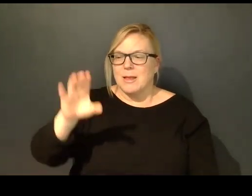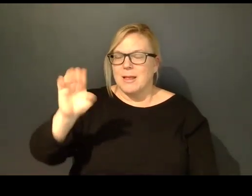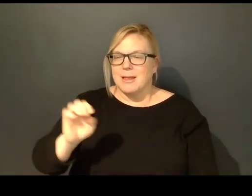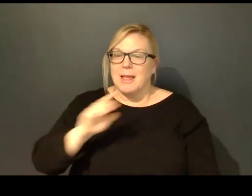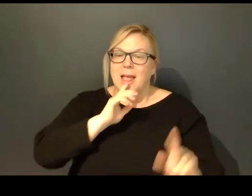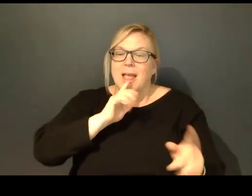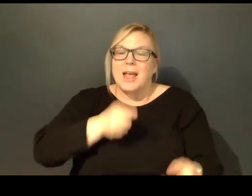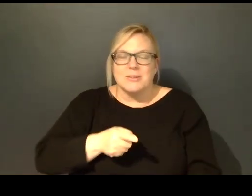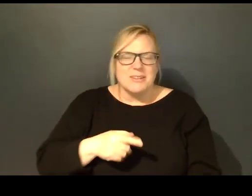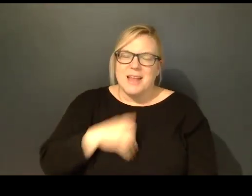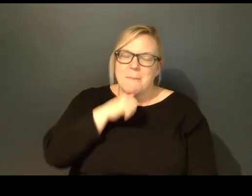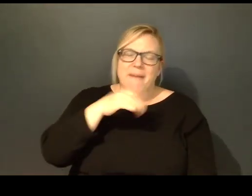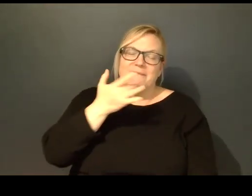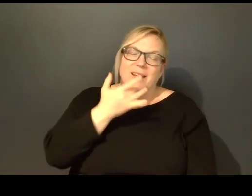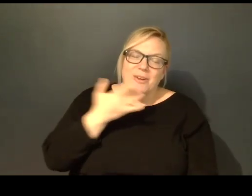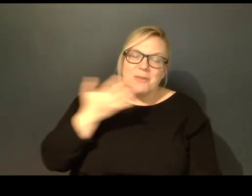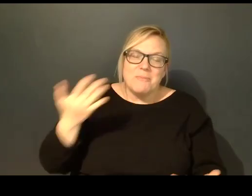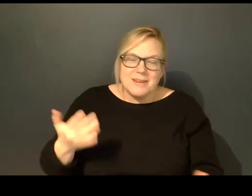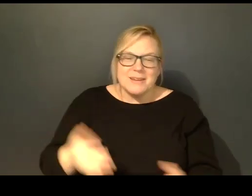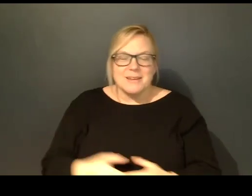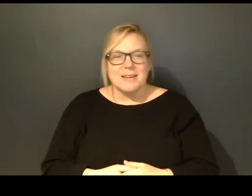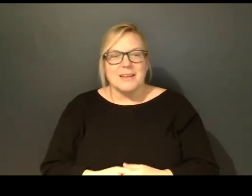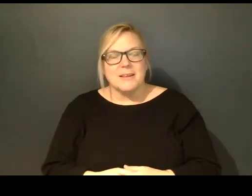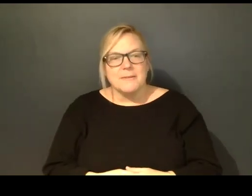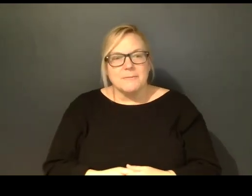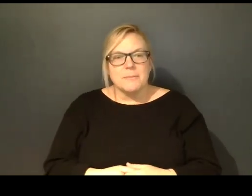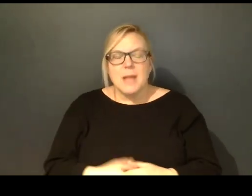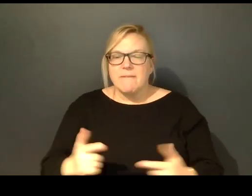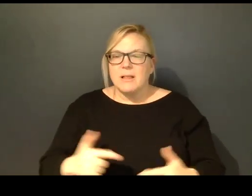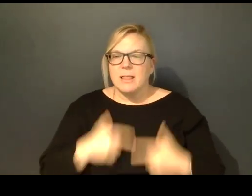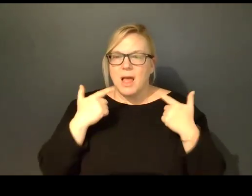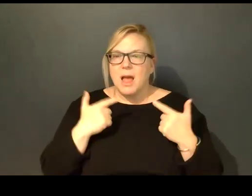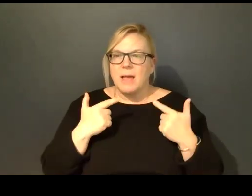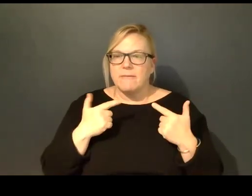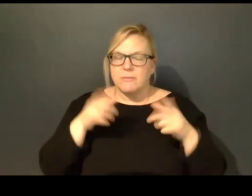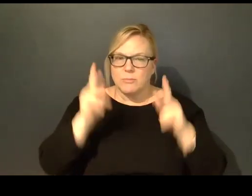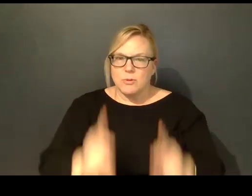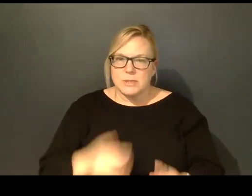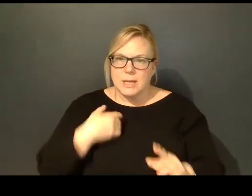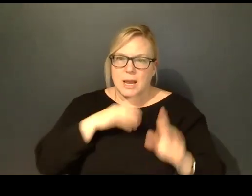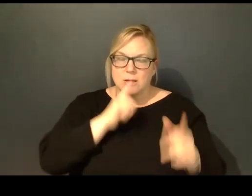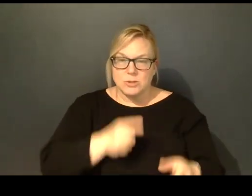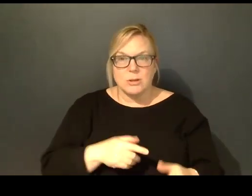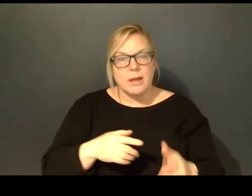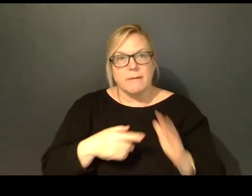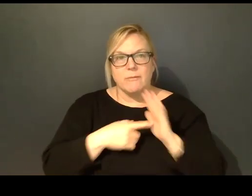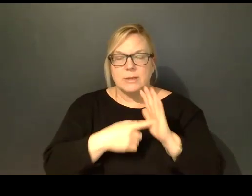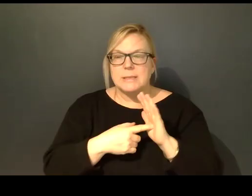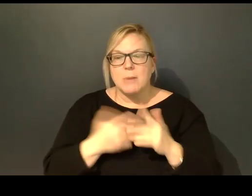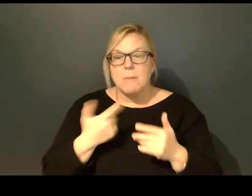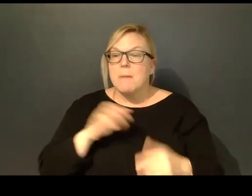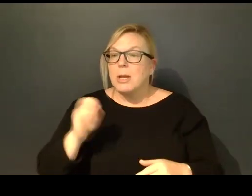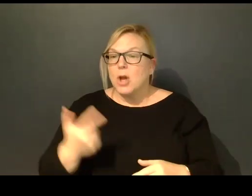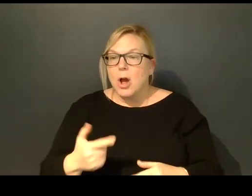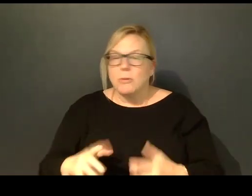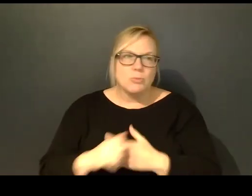For example, we were at the service park with my guide dog. I hope she was running around and just not responding because she's, digging